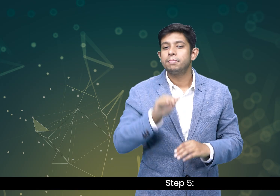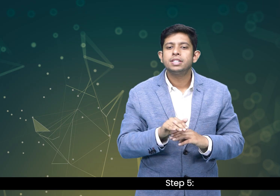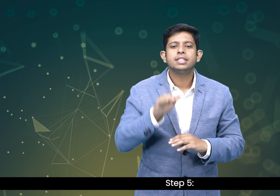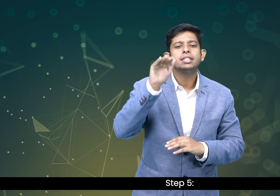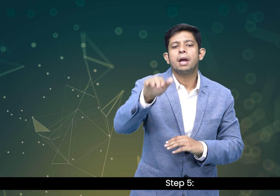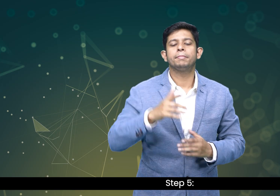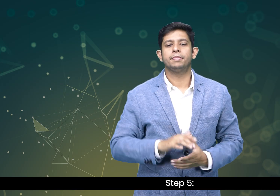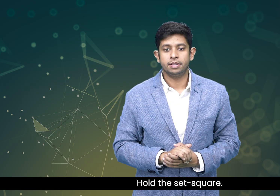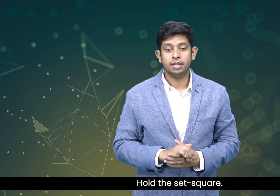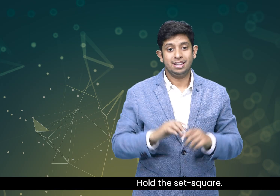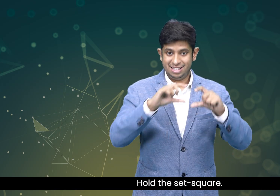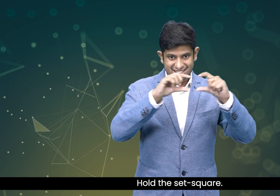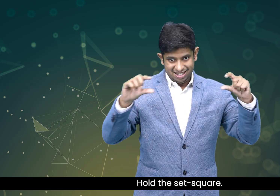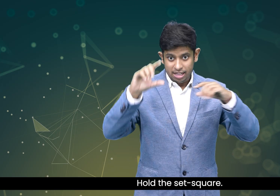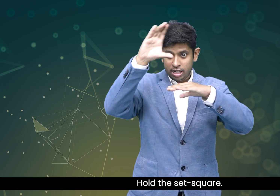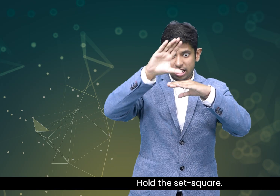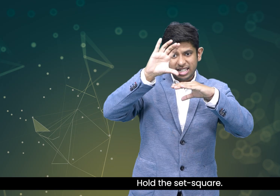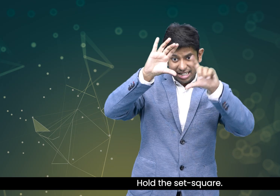Step 5. Hold the set square.